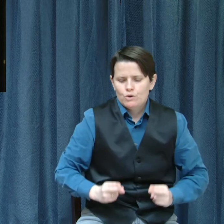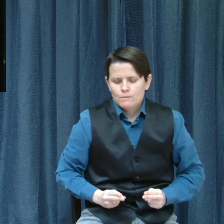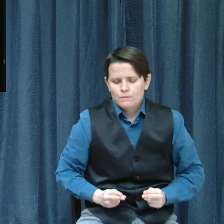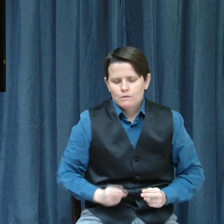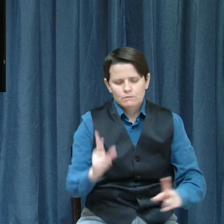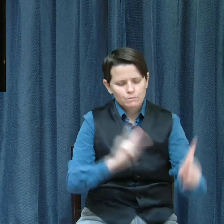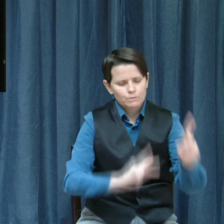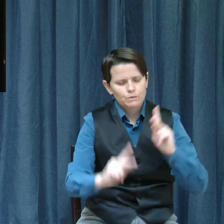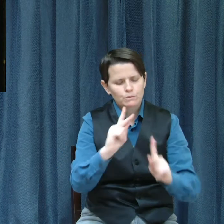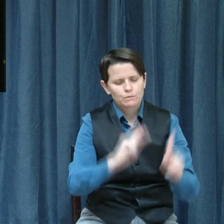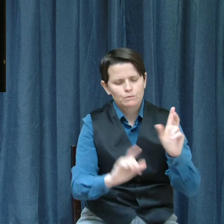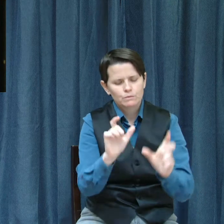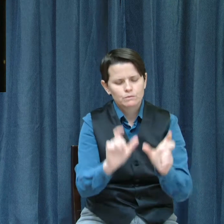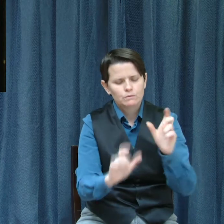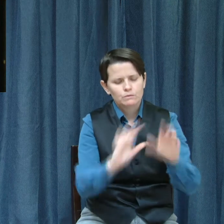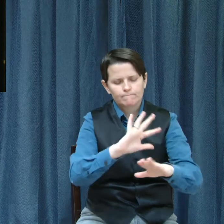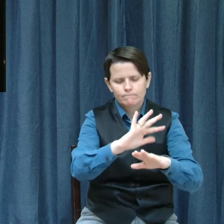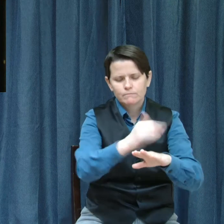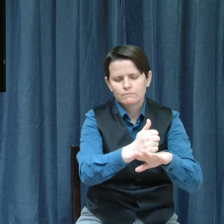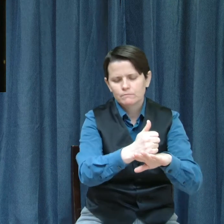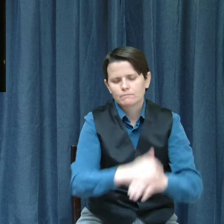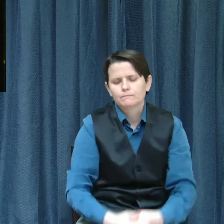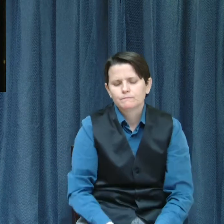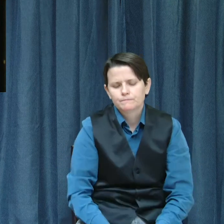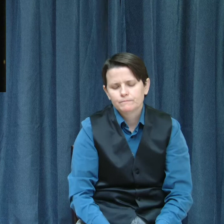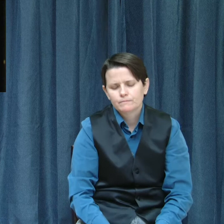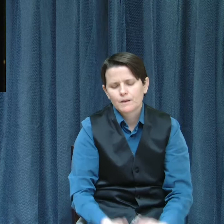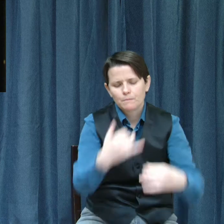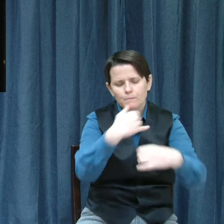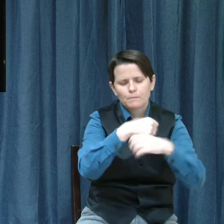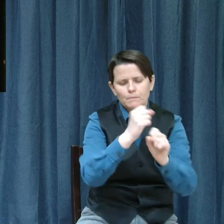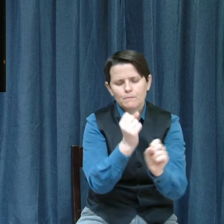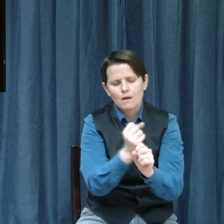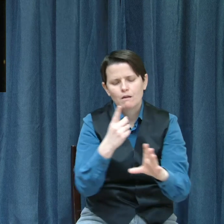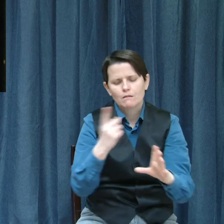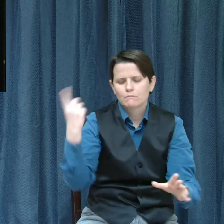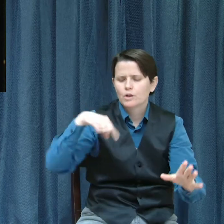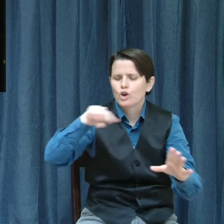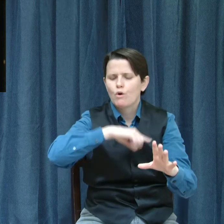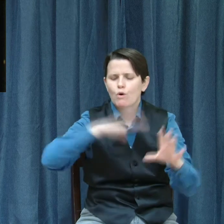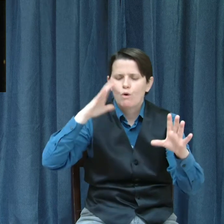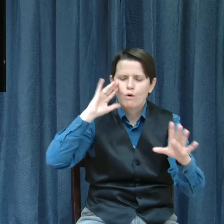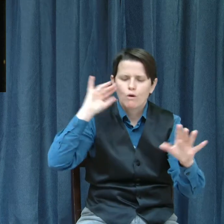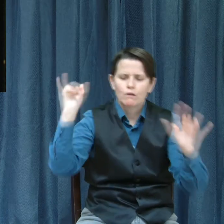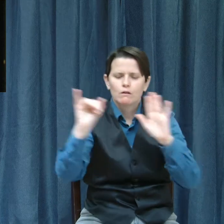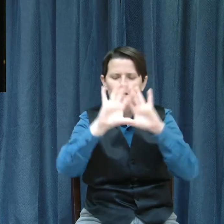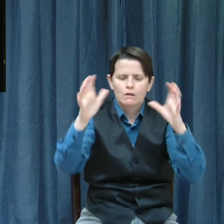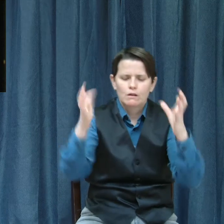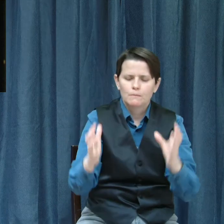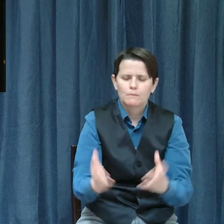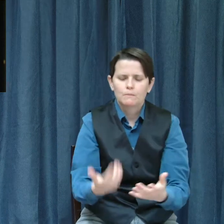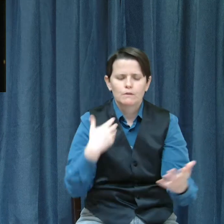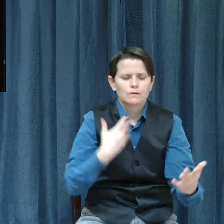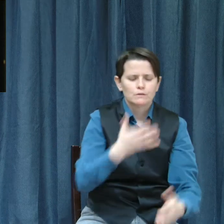Humankind, made in our image, both male and female, every color of the world, every